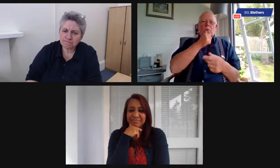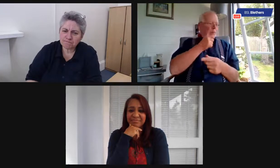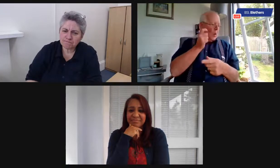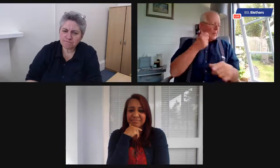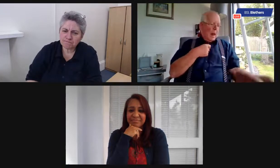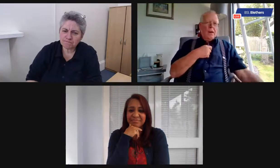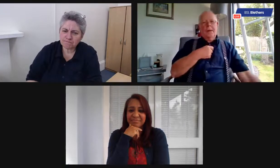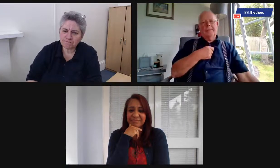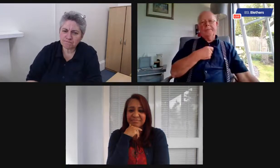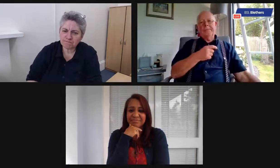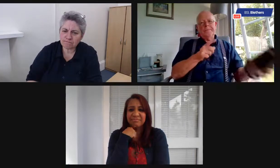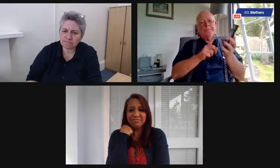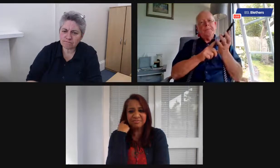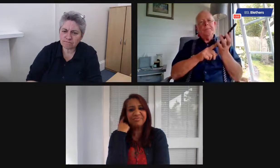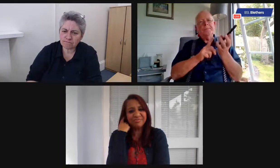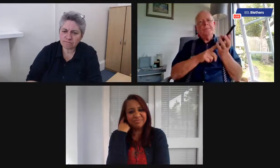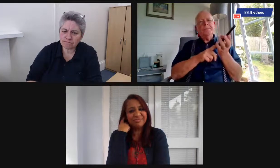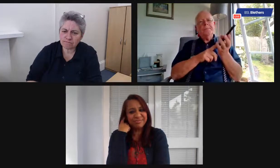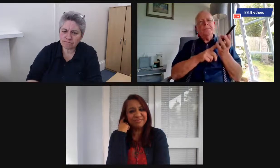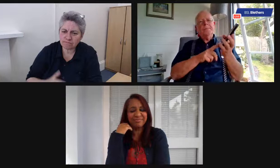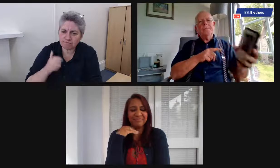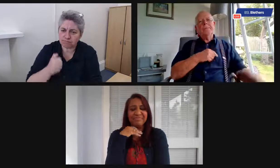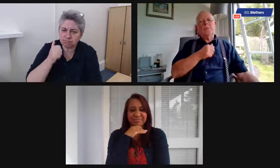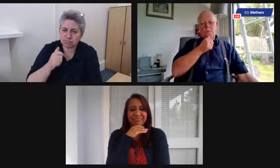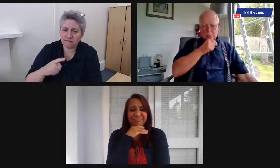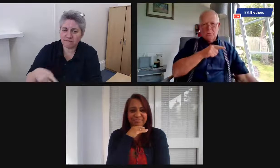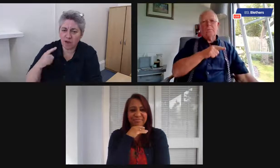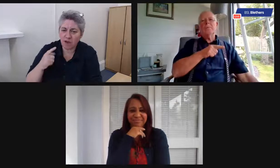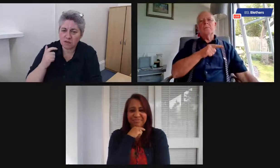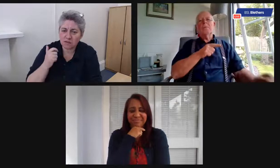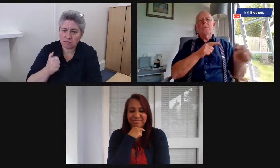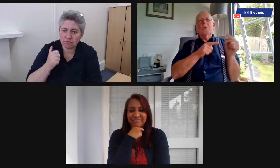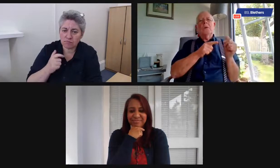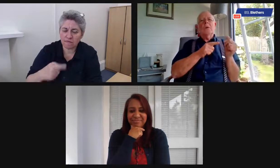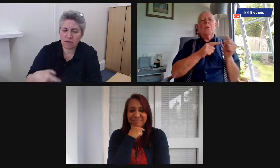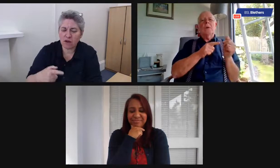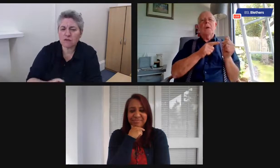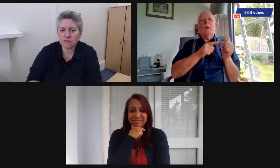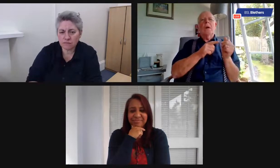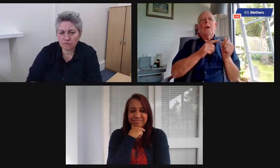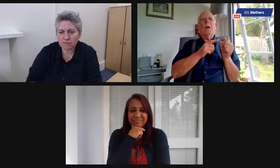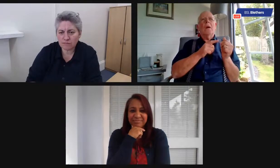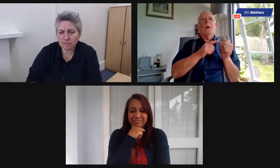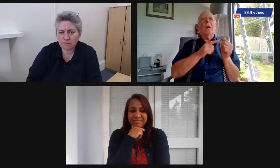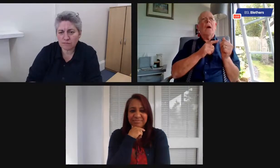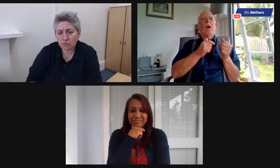me. Um, I use my mobile. I use that.